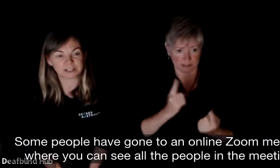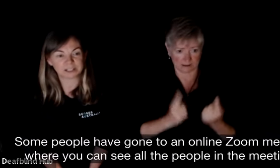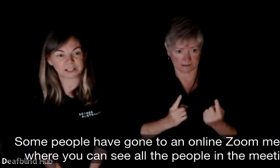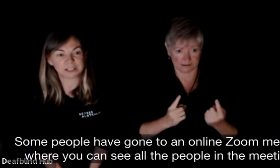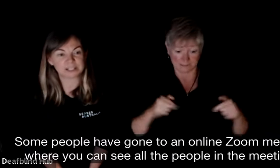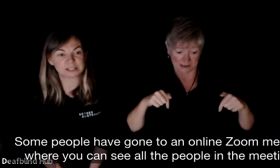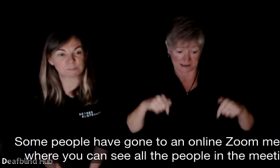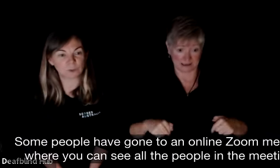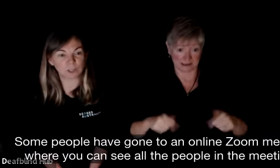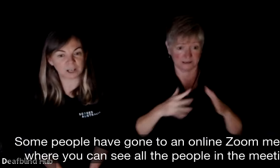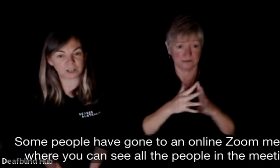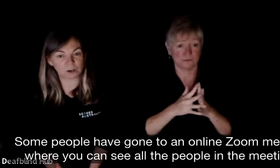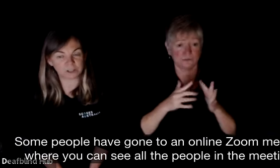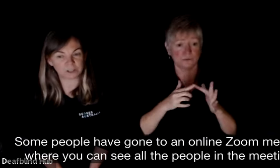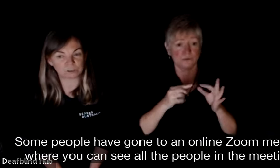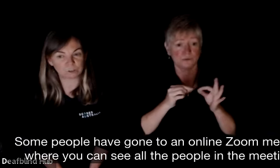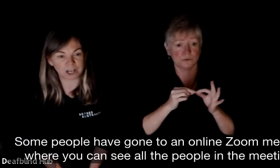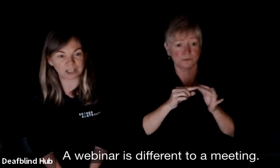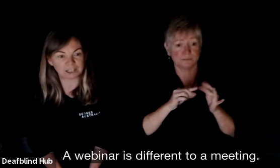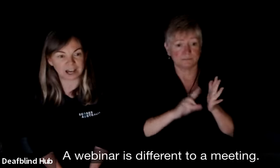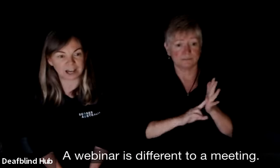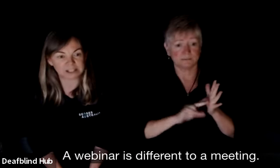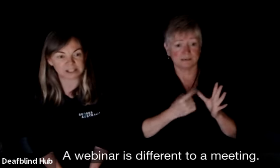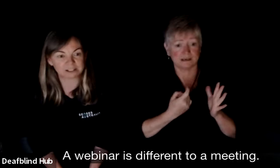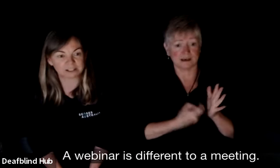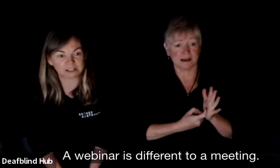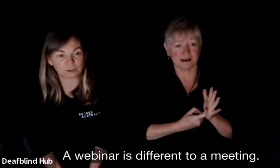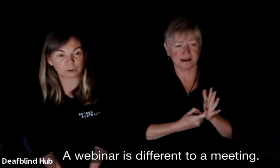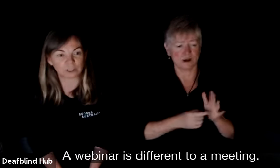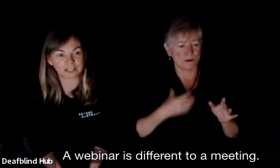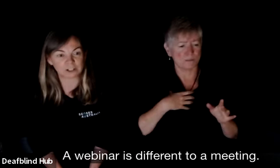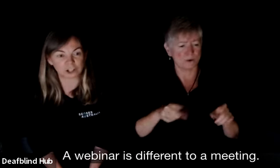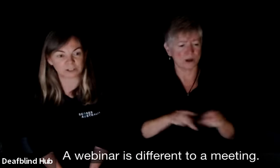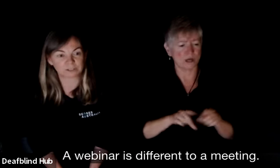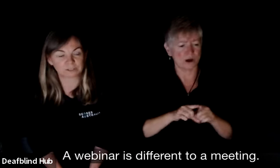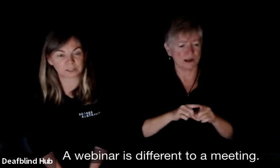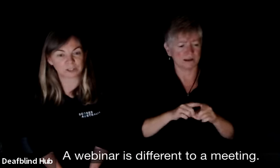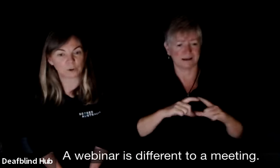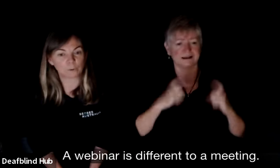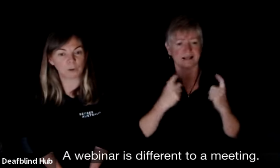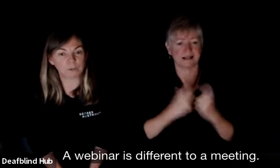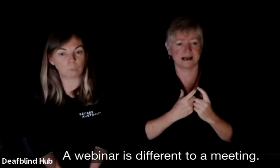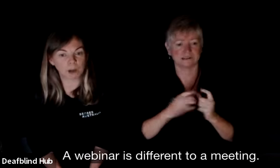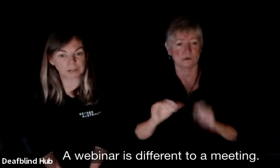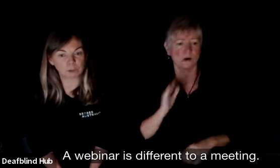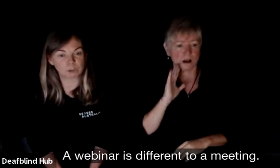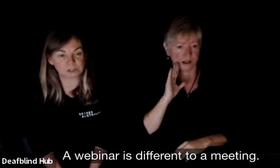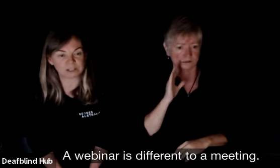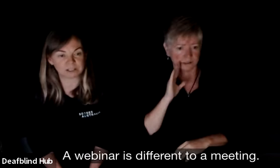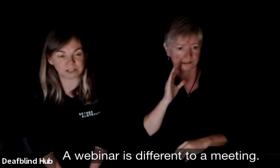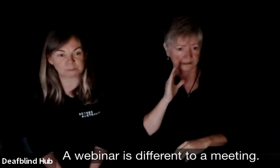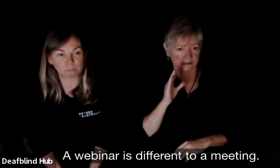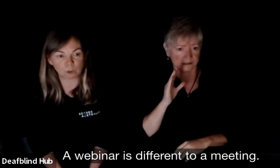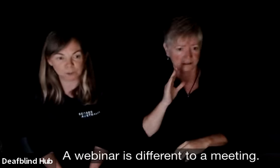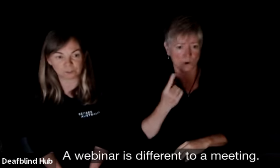meeting. It's more like going to a class or a lecture where one